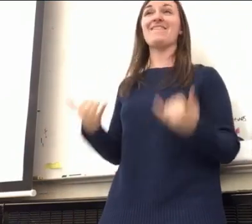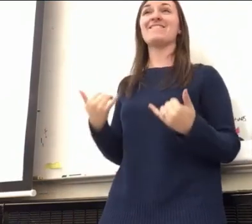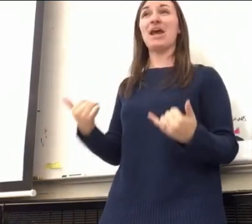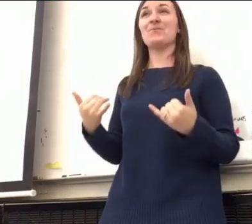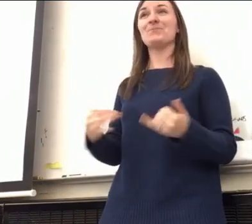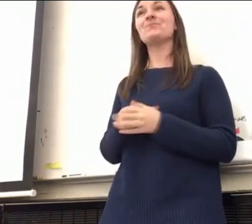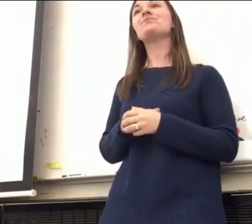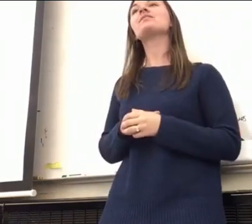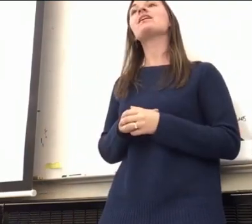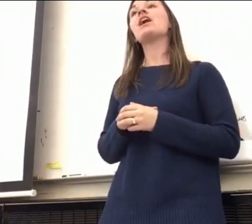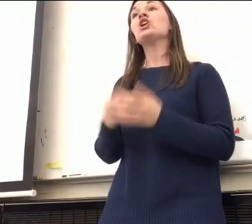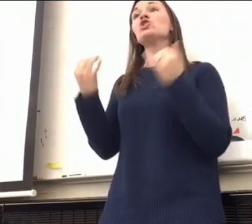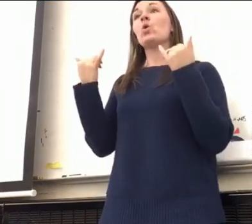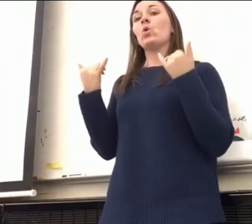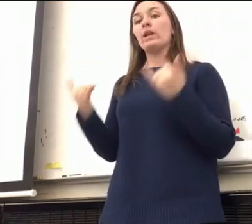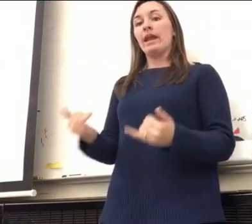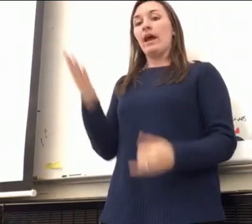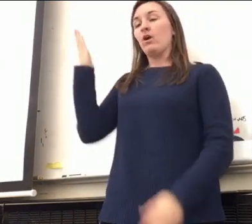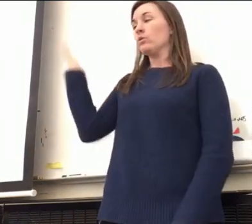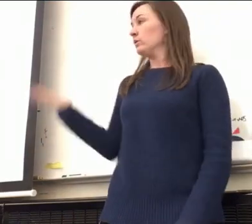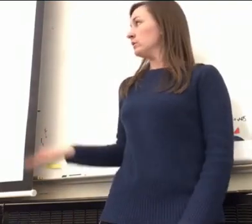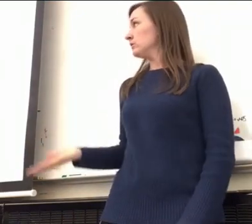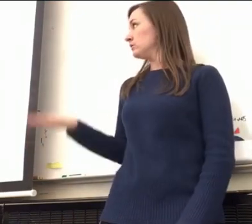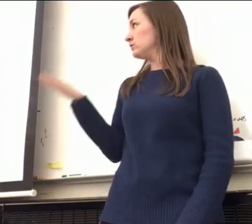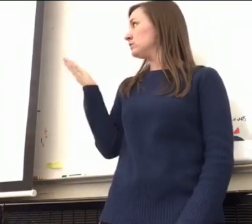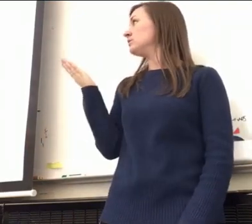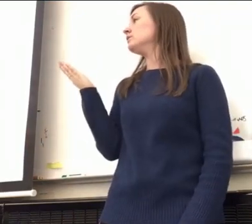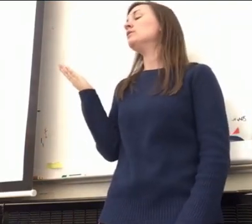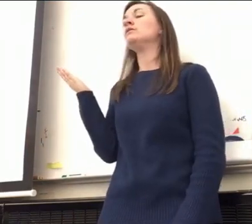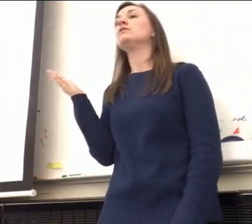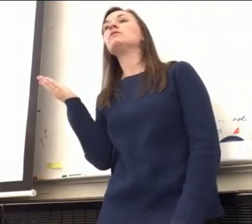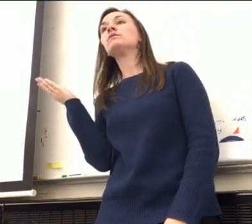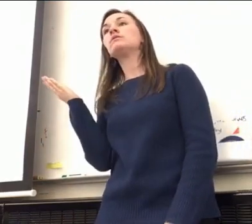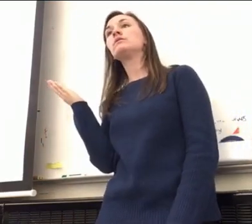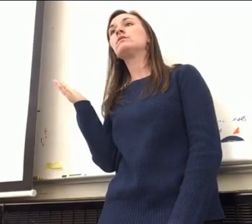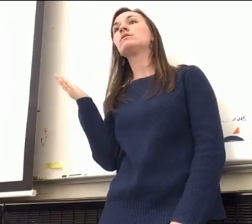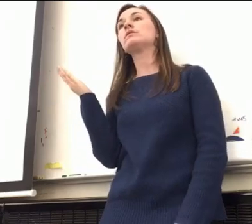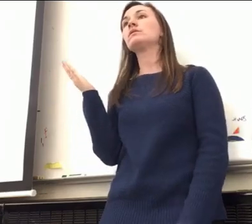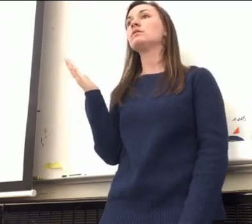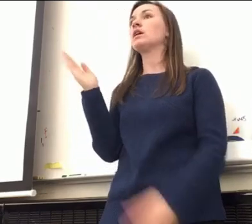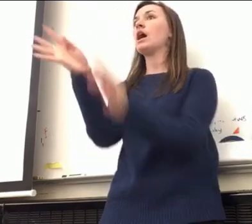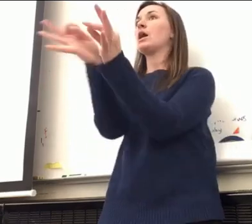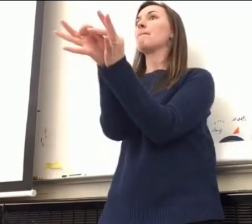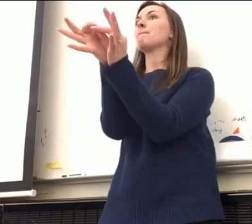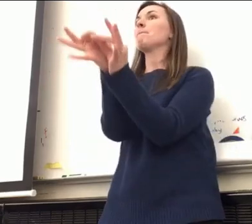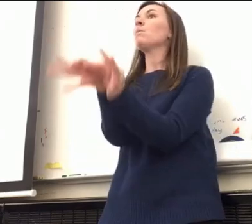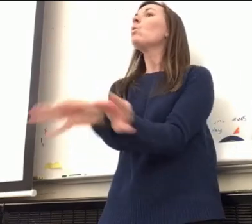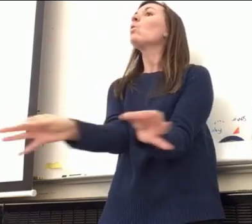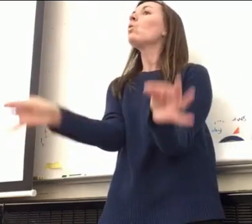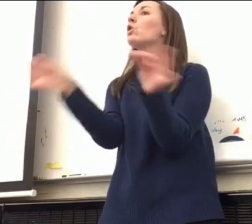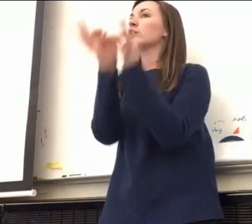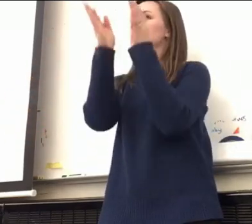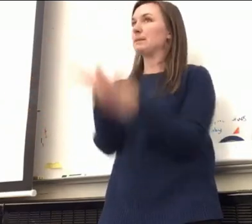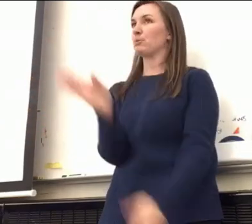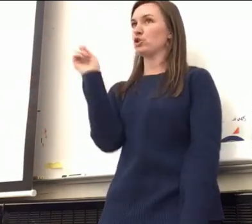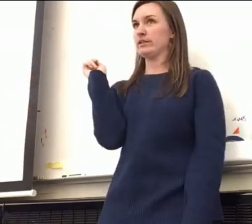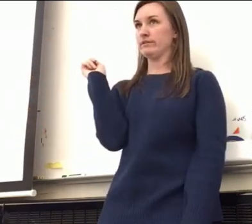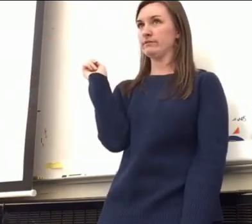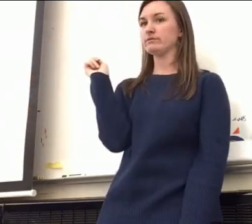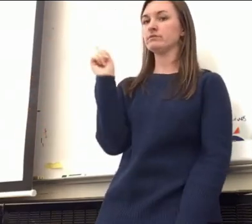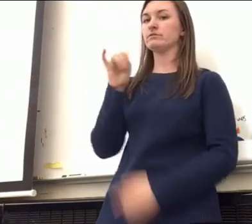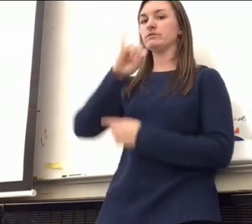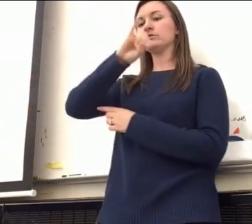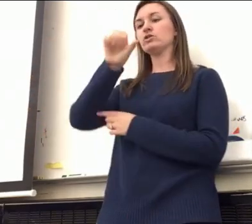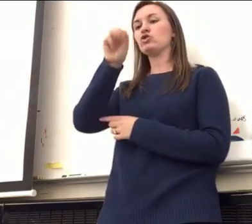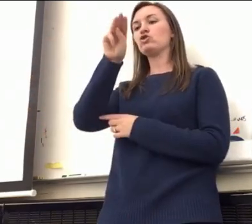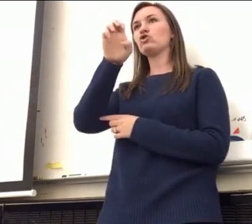Now, this brings us to James K. Polk. And James K. Polk is a starred person. He is very important. And